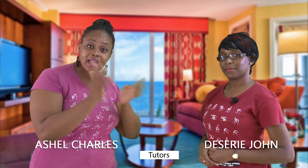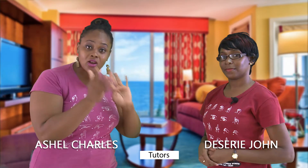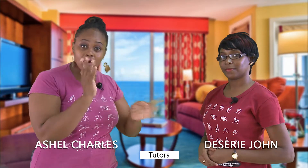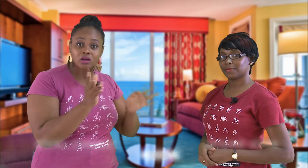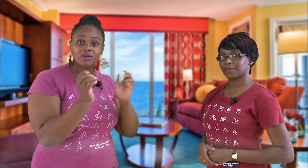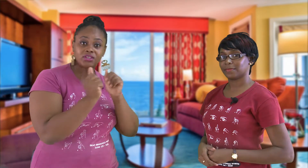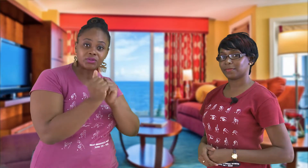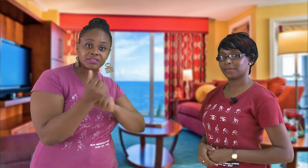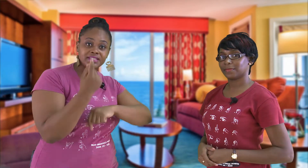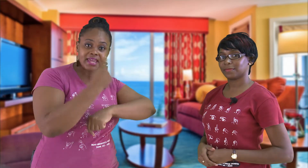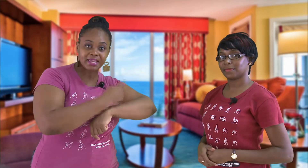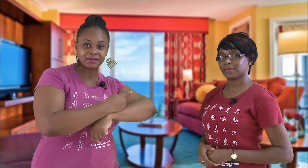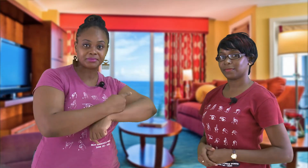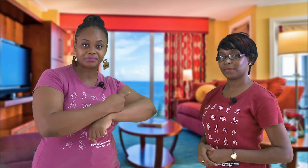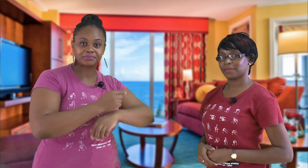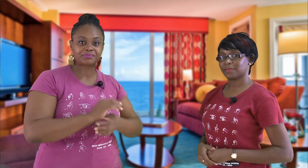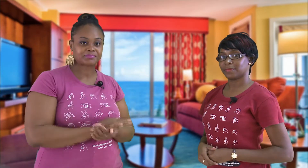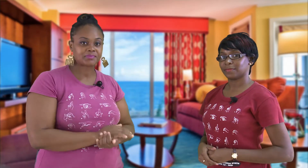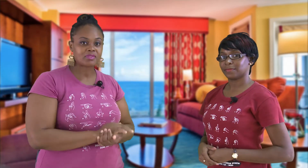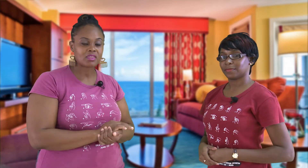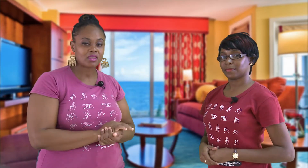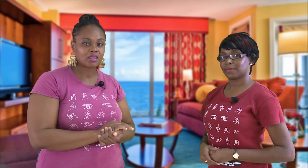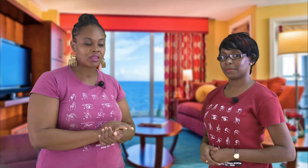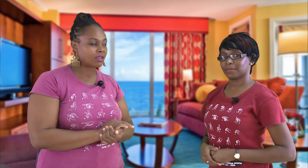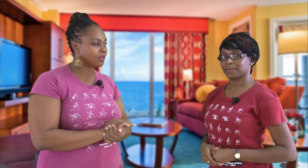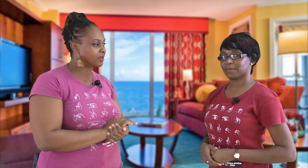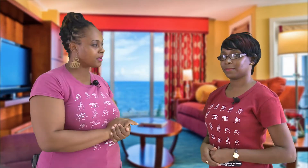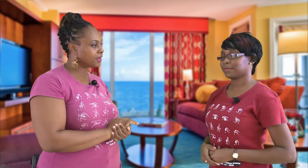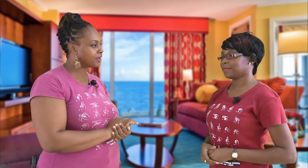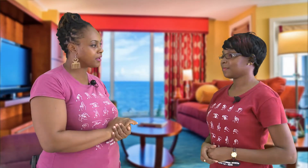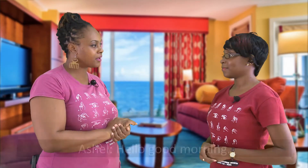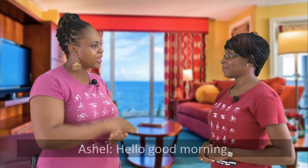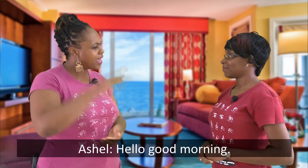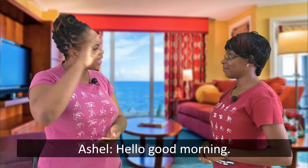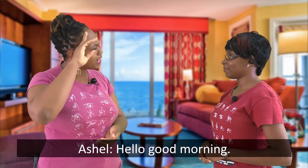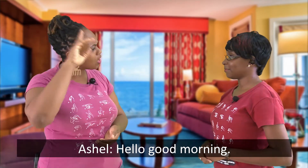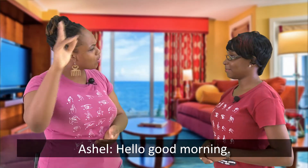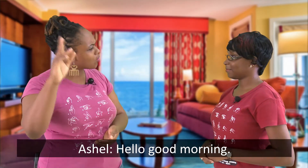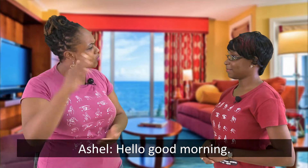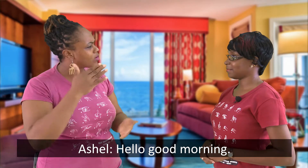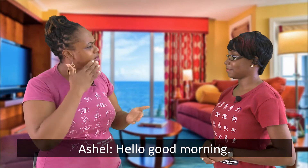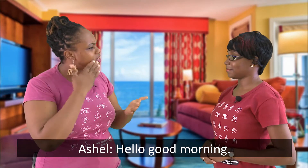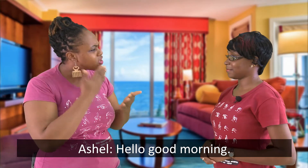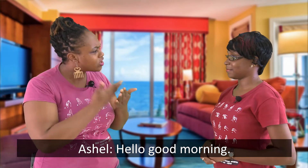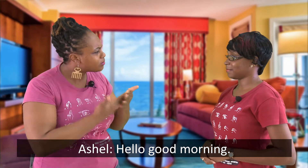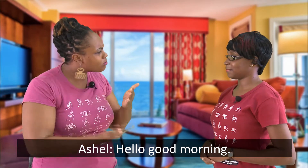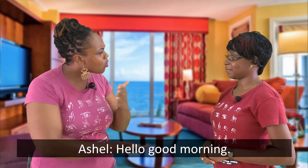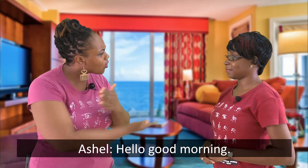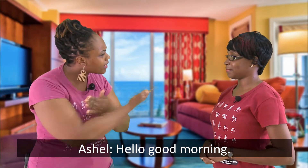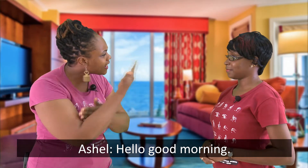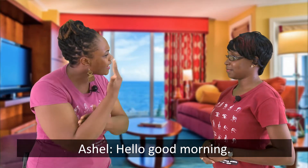dialogue with you today hello good morning